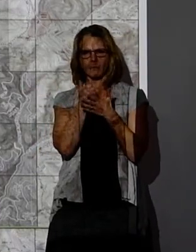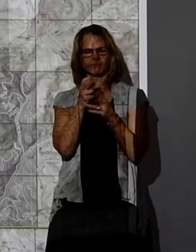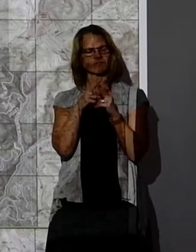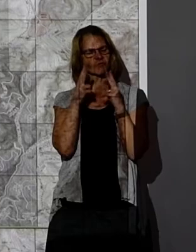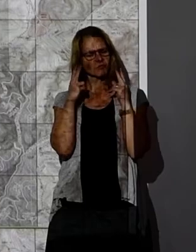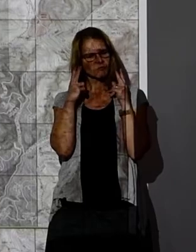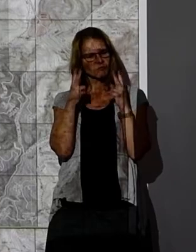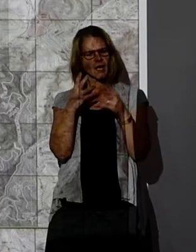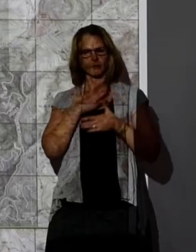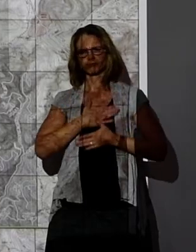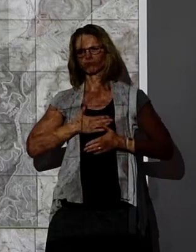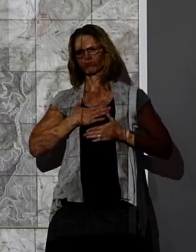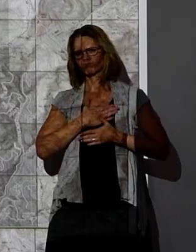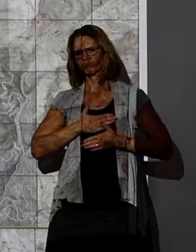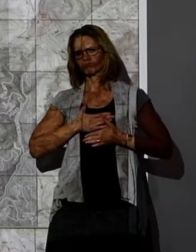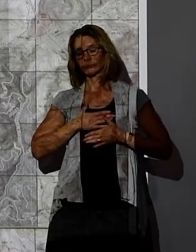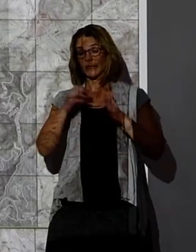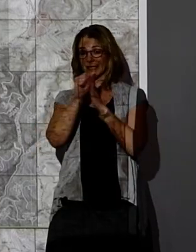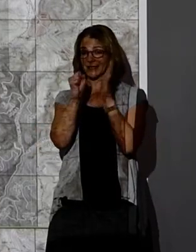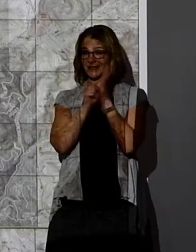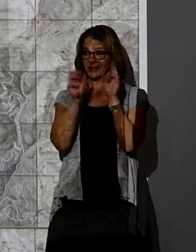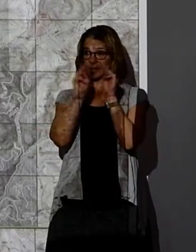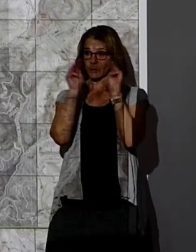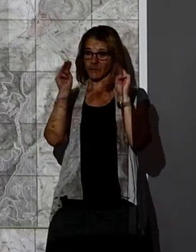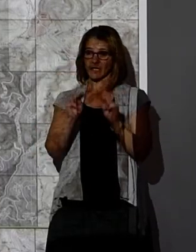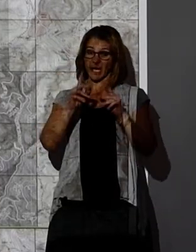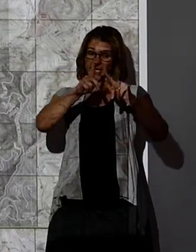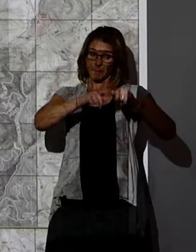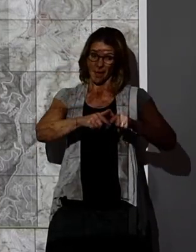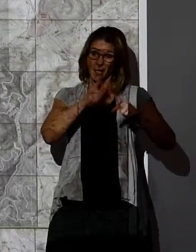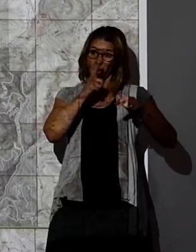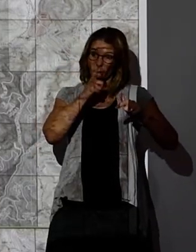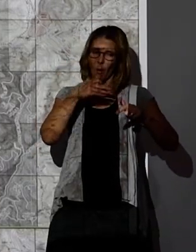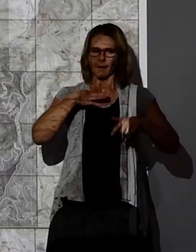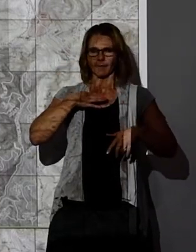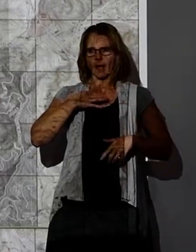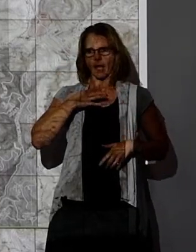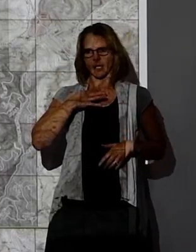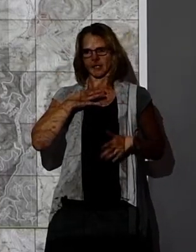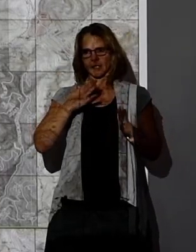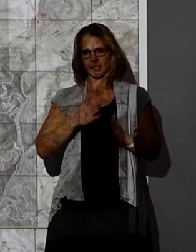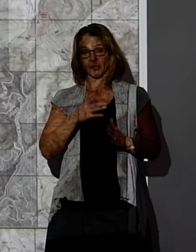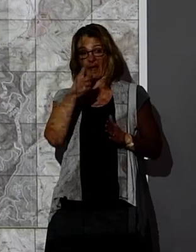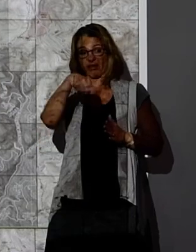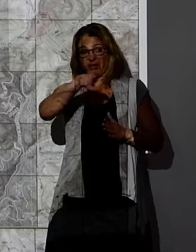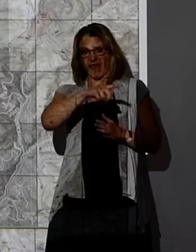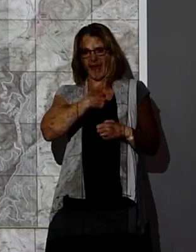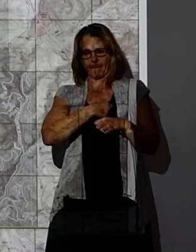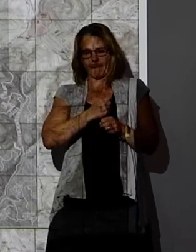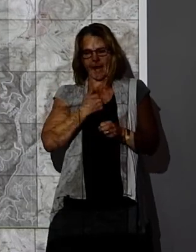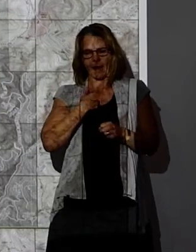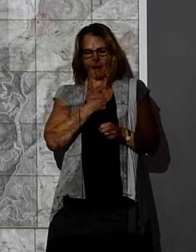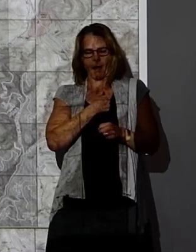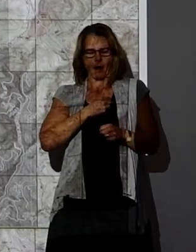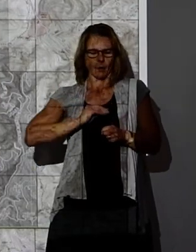appreciated. The state of Montana is reliant on those volunteers, and they make us proud each and every day. So thank you for their